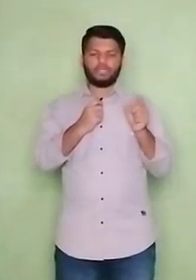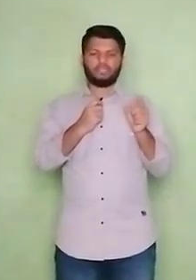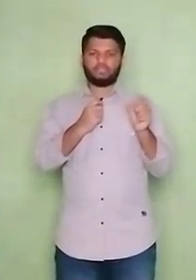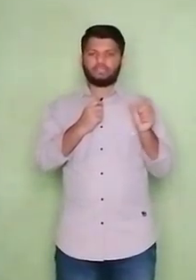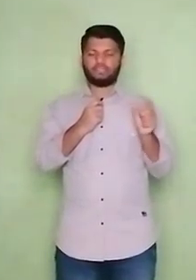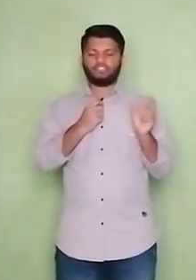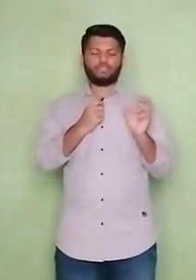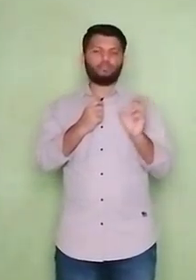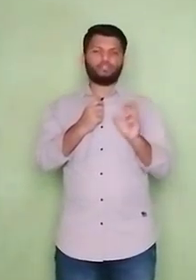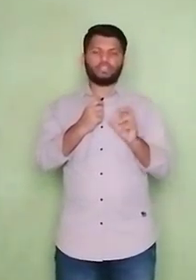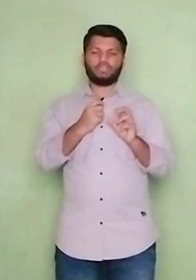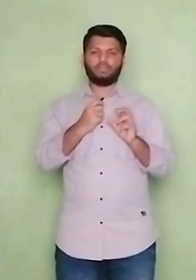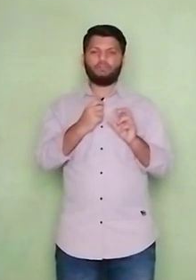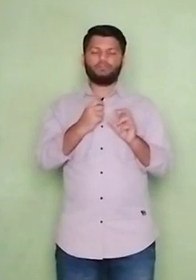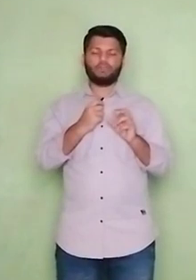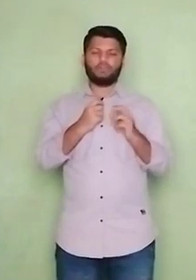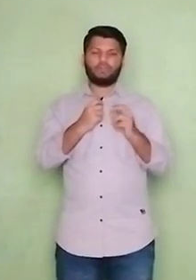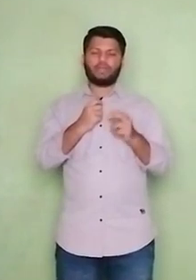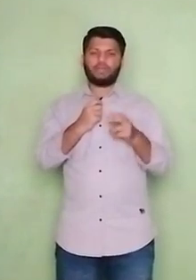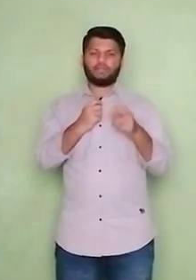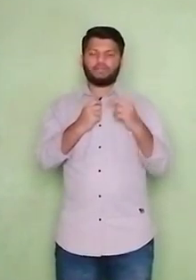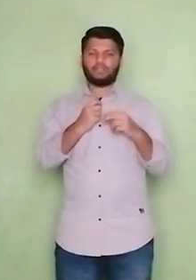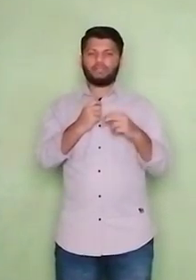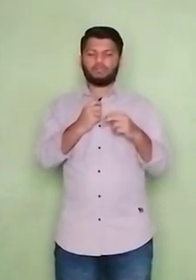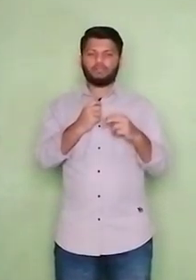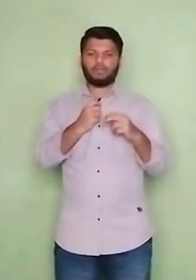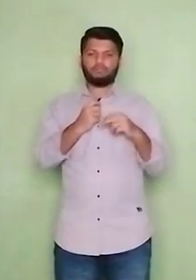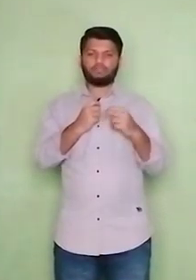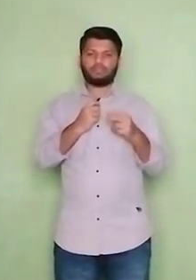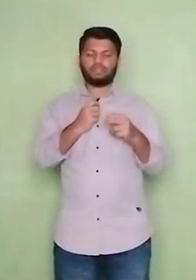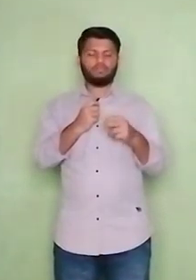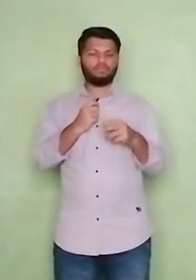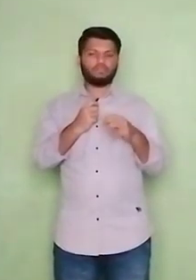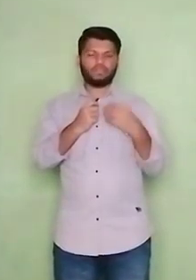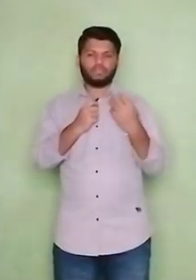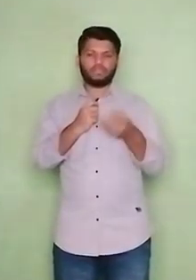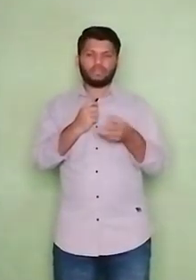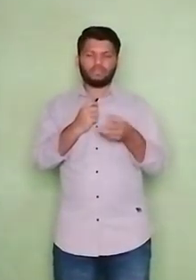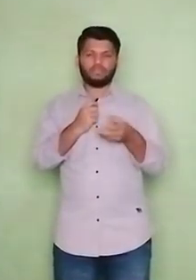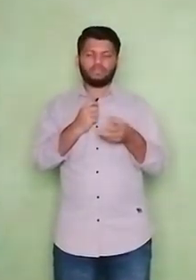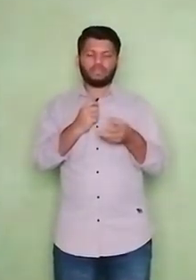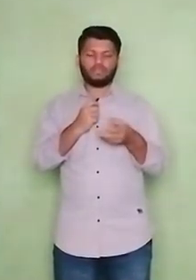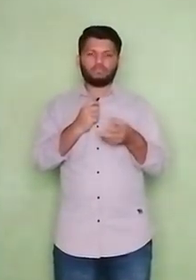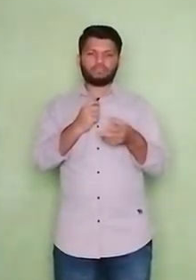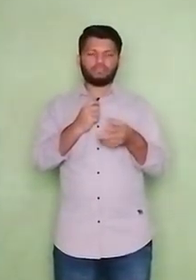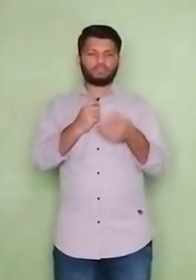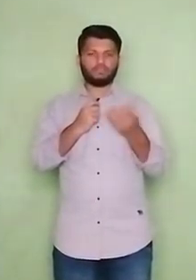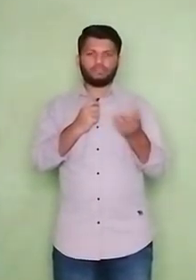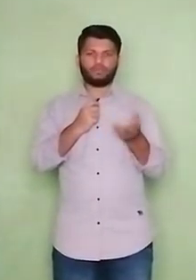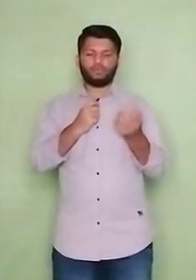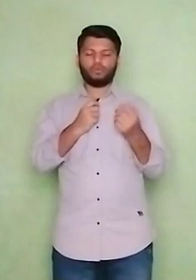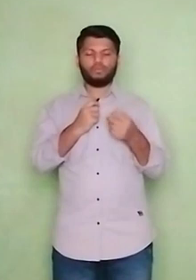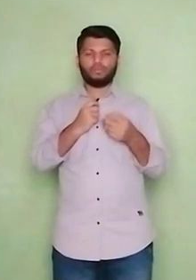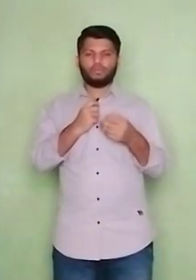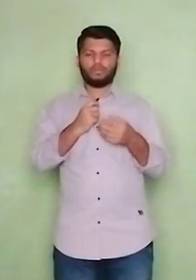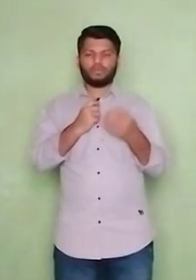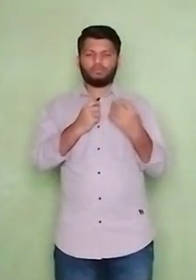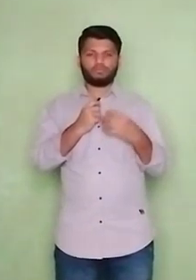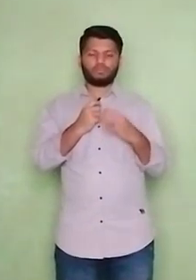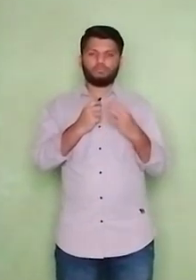is a condition to check, and then after that in curly braces the code, and after